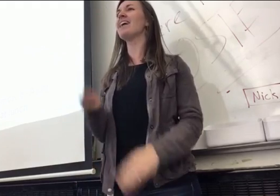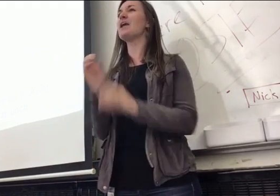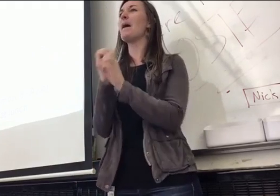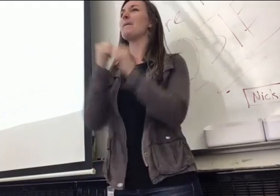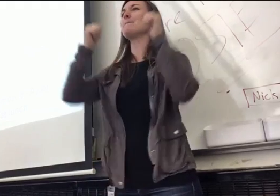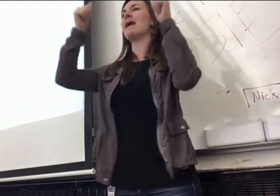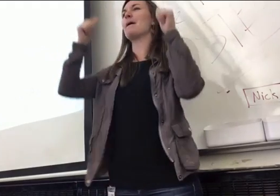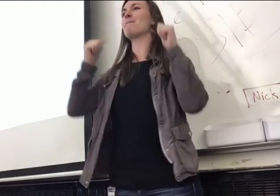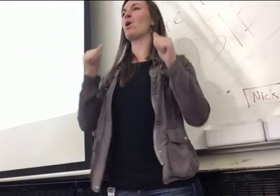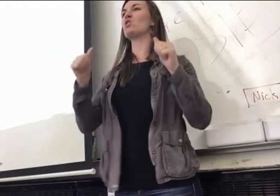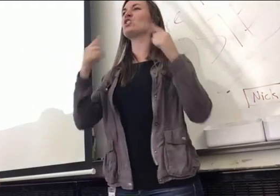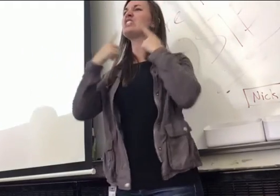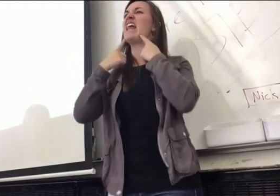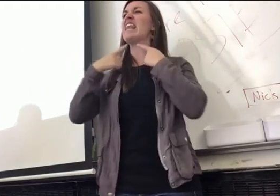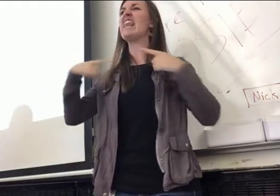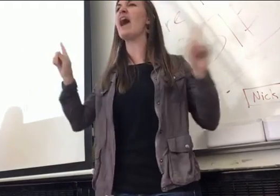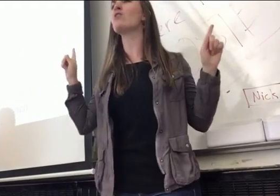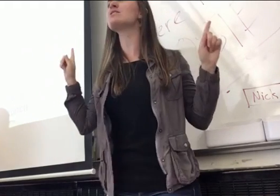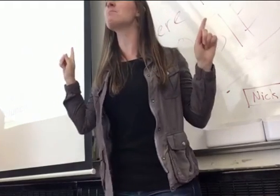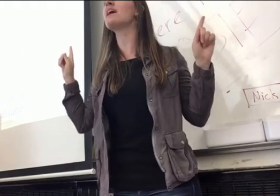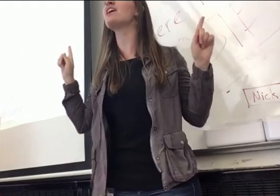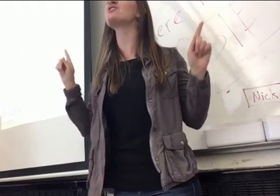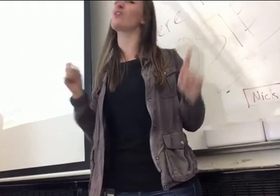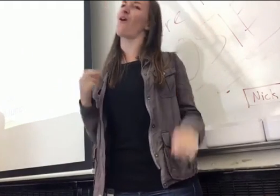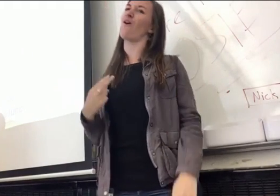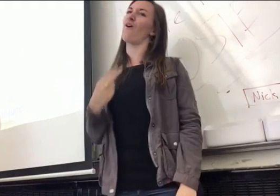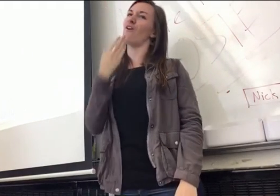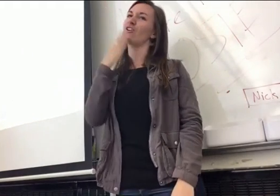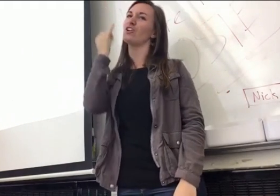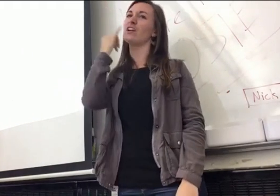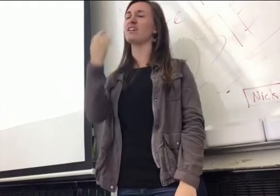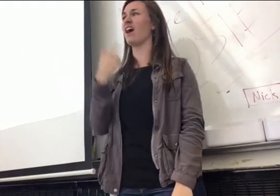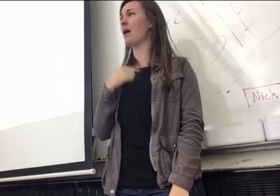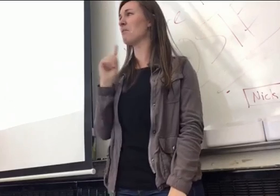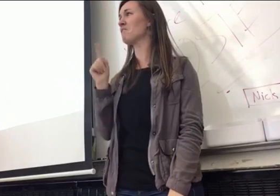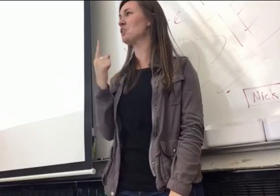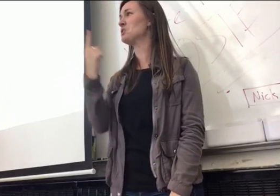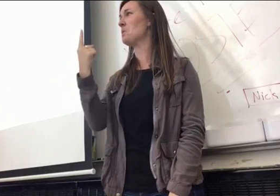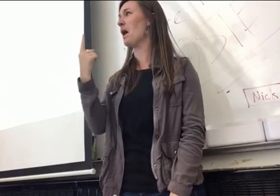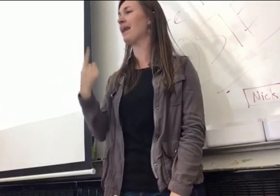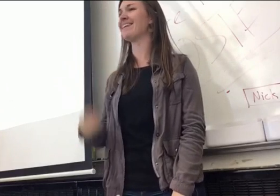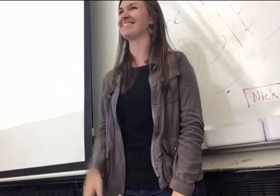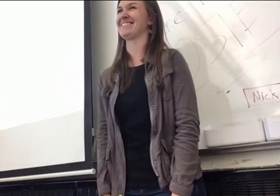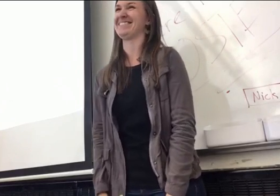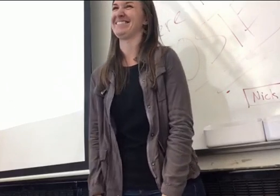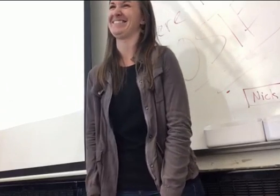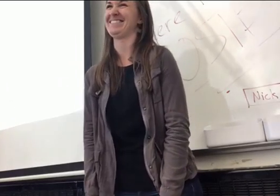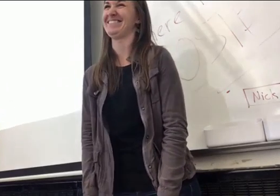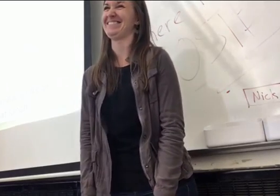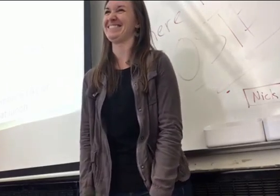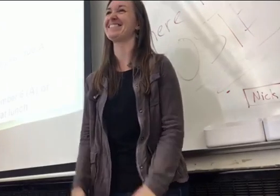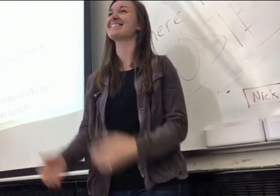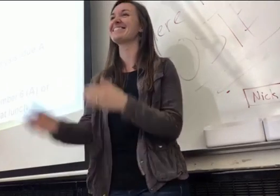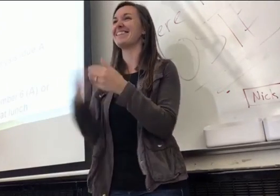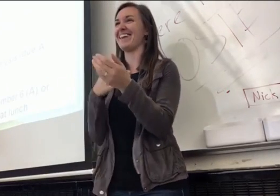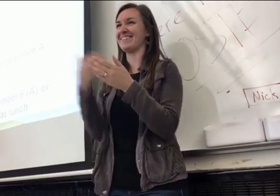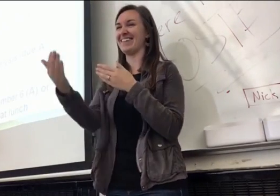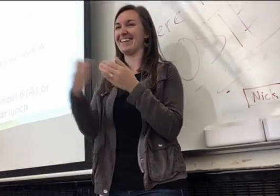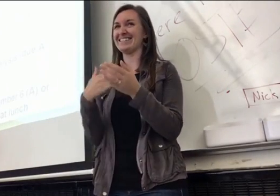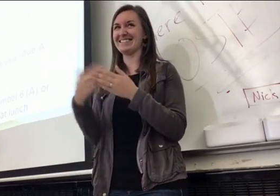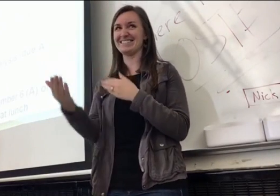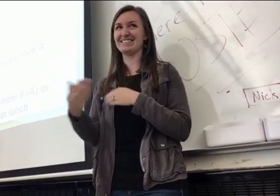posters, announcements. Oh, that's a good idea. Okay. Anyways,